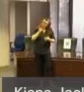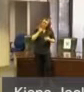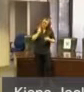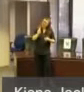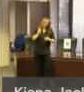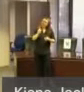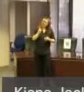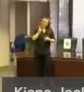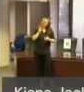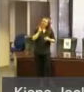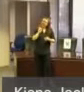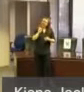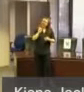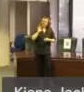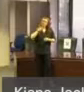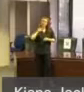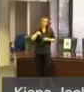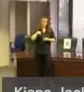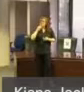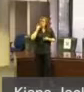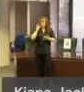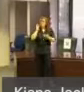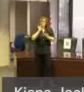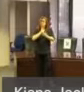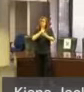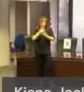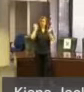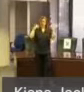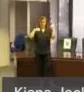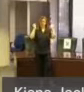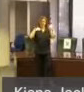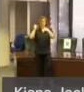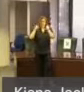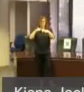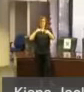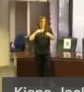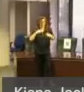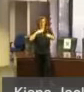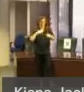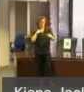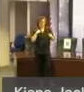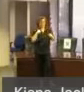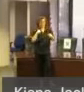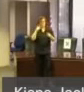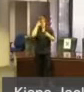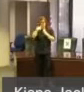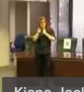seconded that motion. All in favor say aye. Aye. Aye. Aye. Opposed?